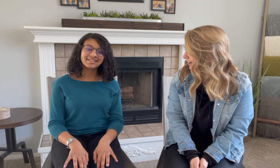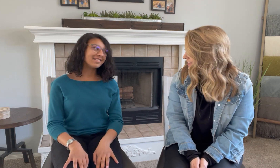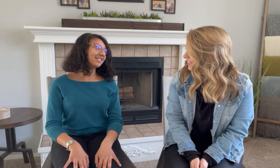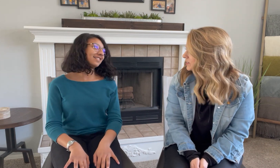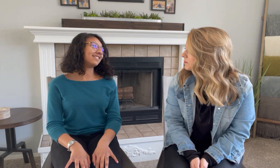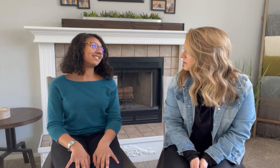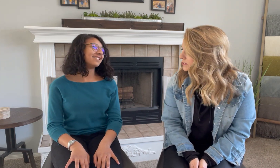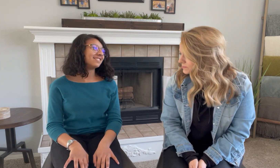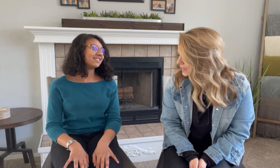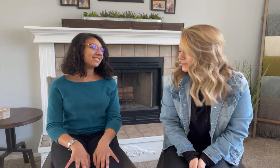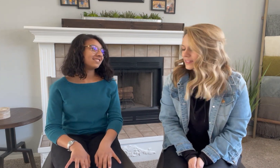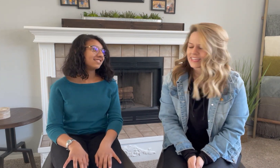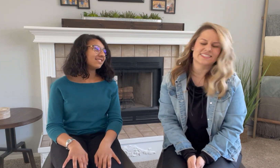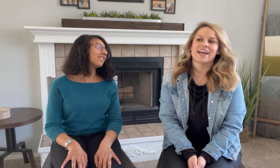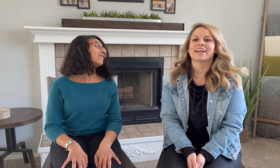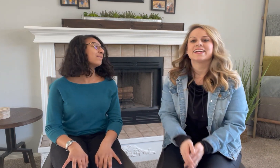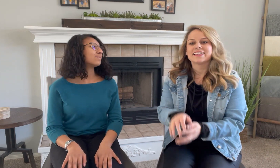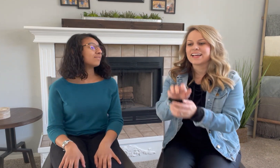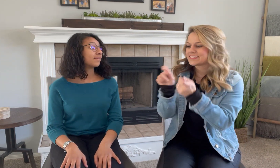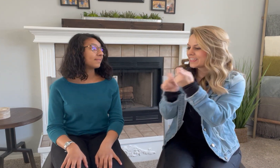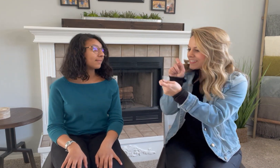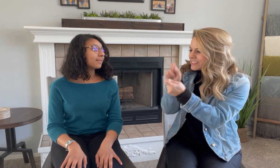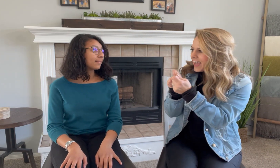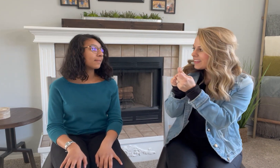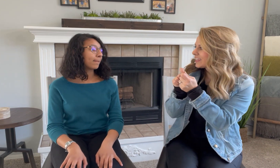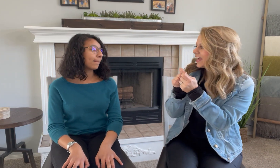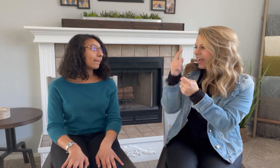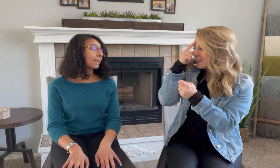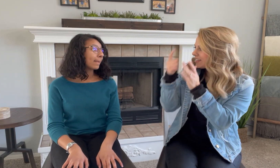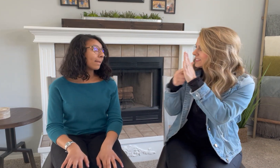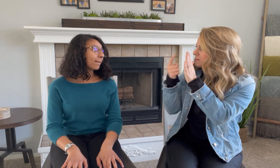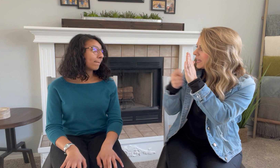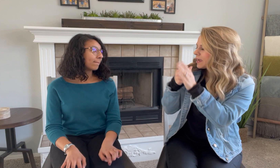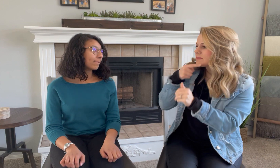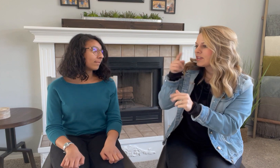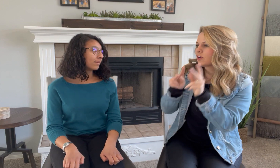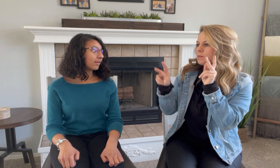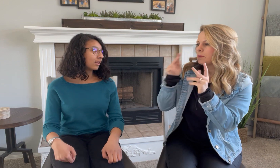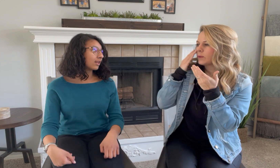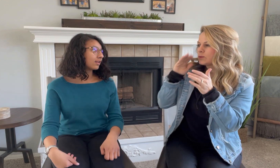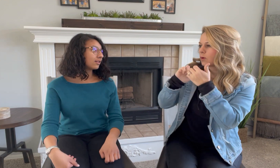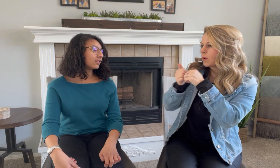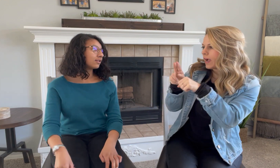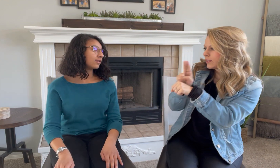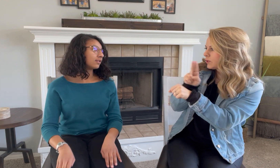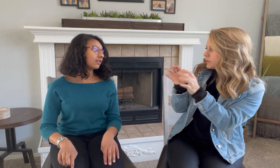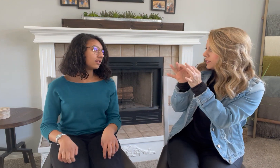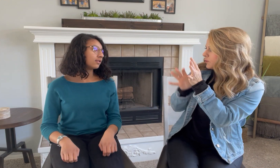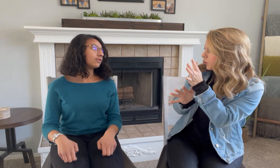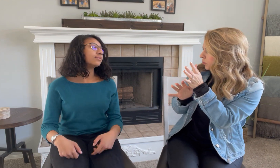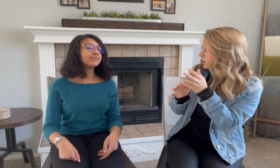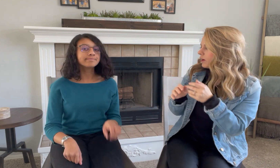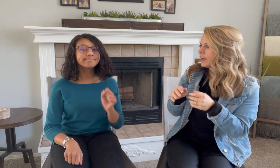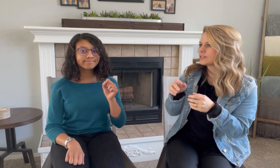the interpreter will speak what they say. Yes, exactly. I think sometimes hearing people don't know how to use an interpreter, and